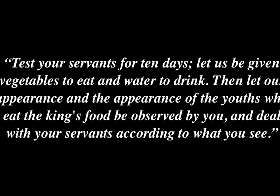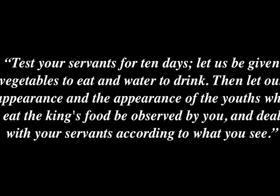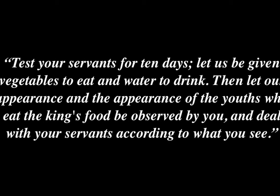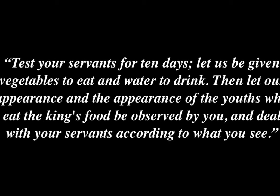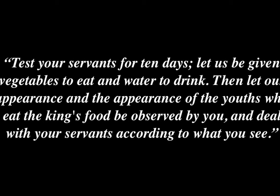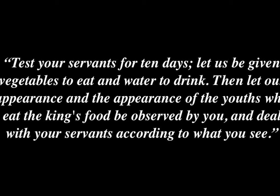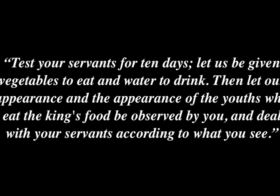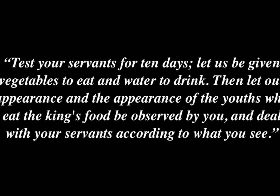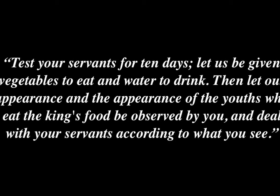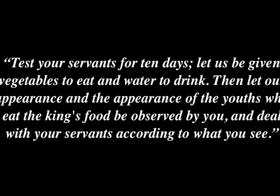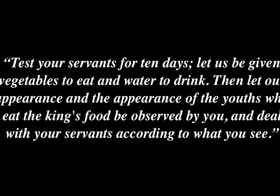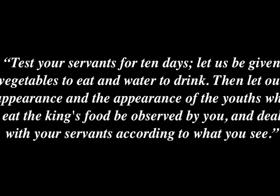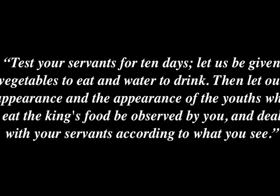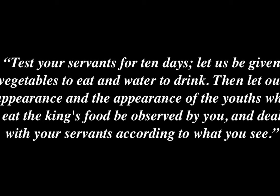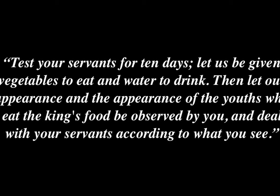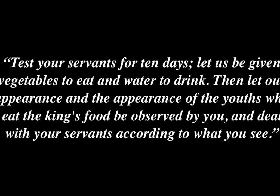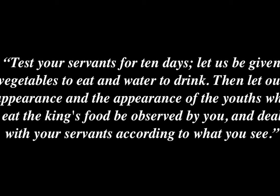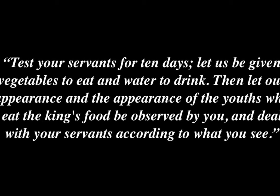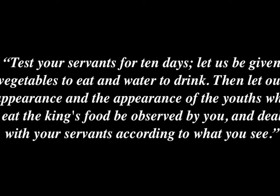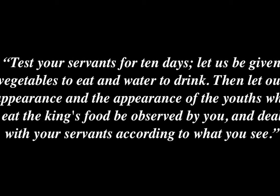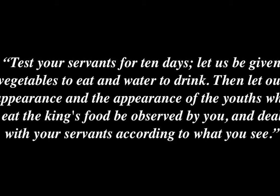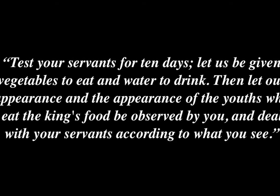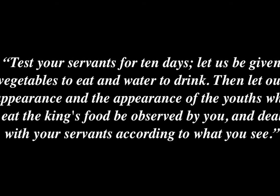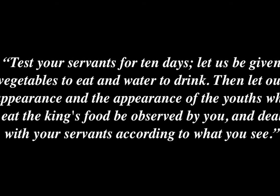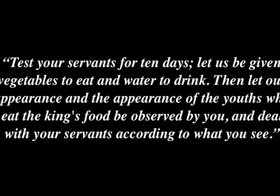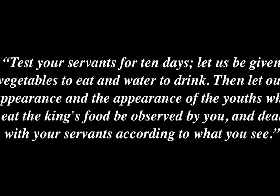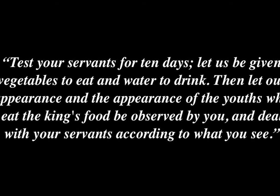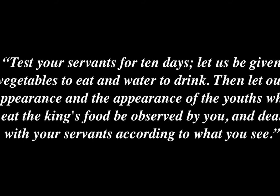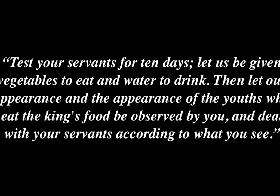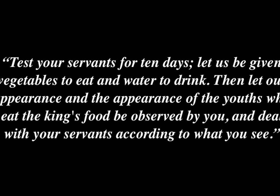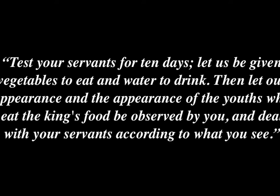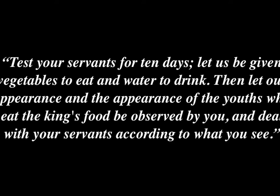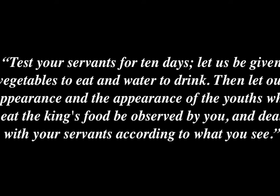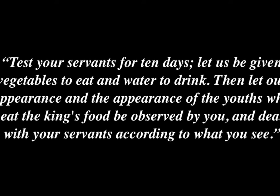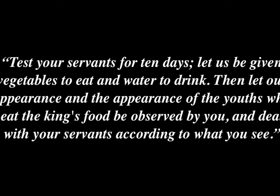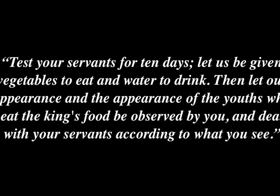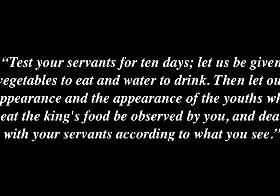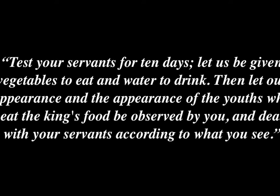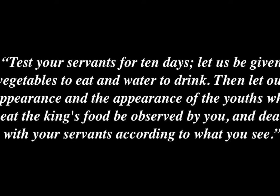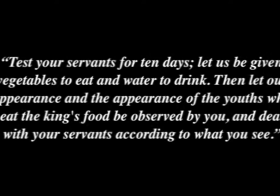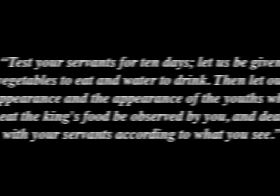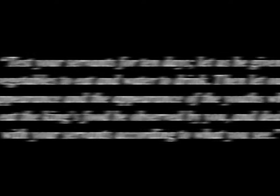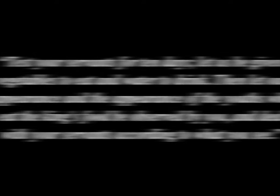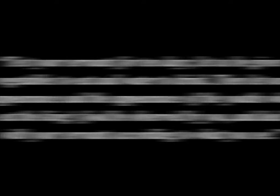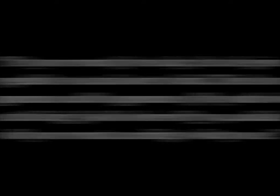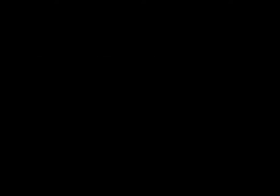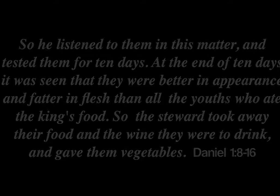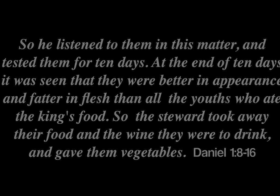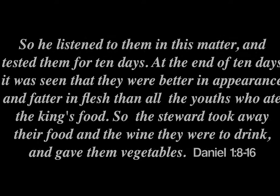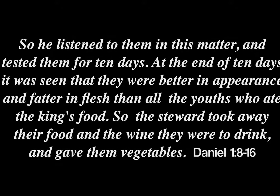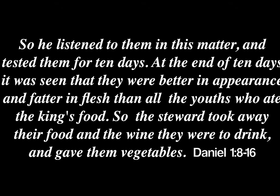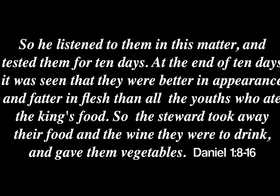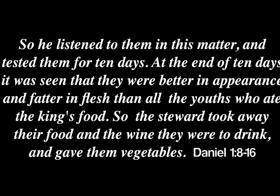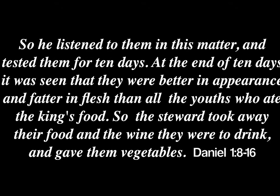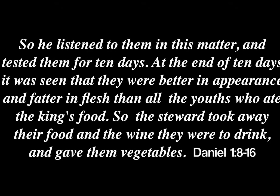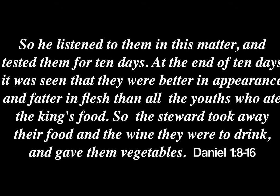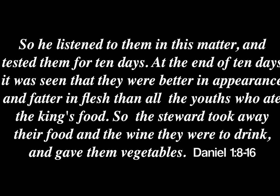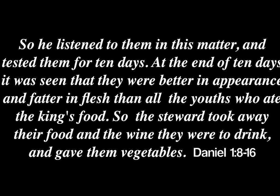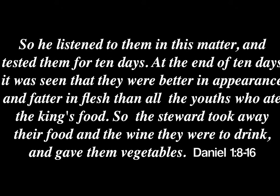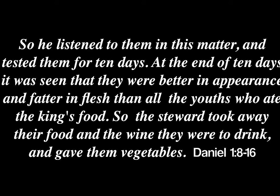appearance and the appearance of the youths who eat the king's food be observed by you, and deal with your servants according to what you see. So he listened to them in this matter